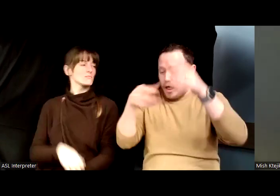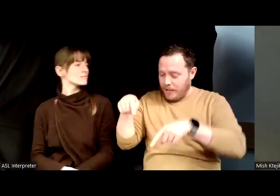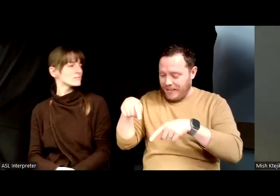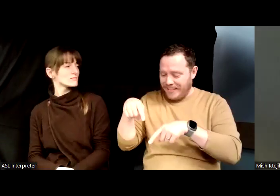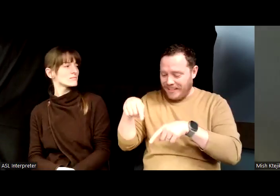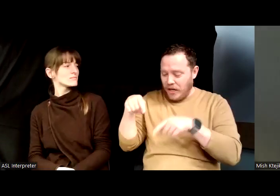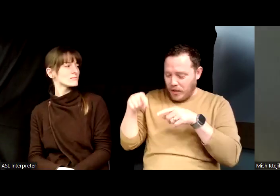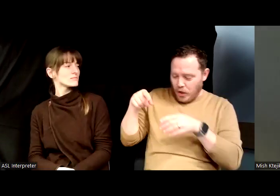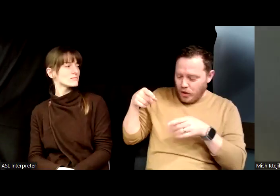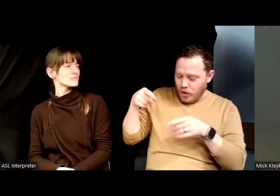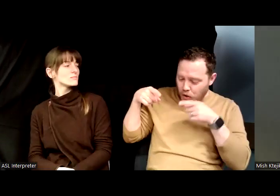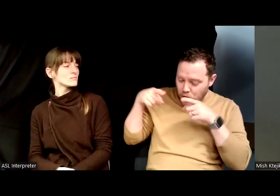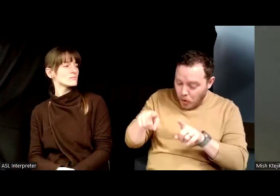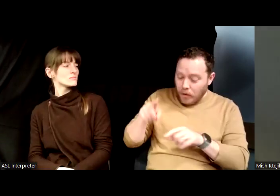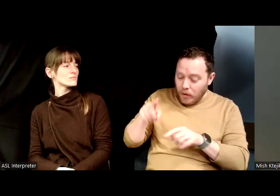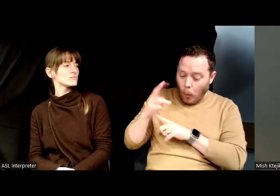So, and the last part,